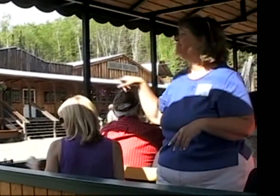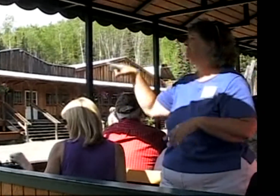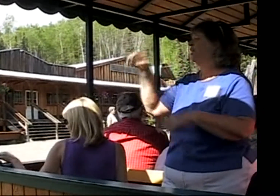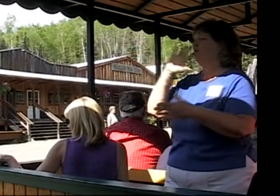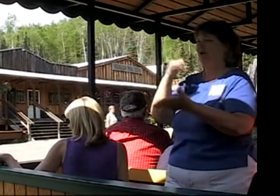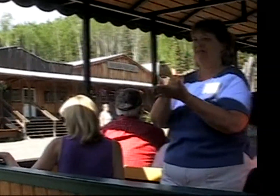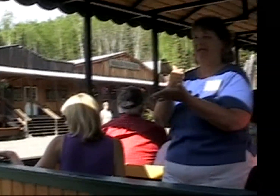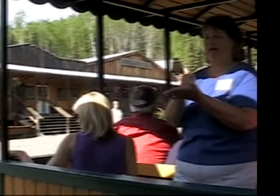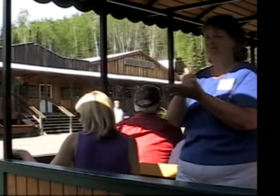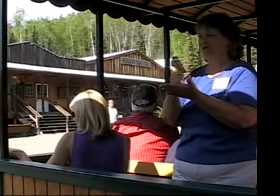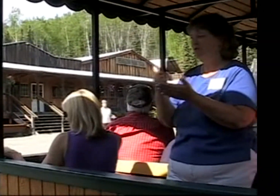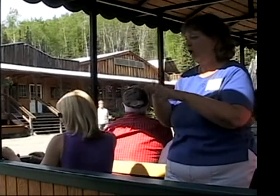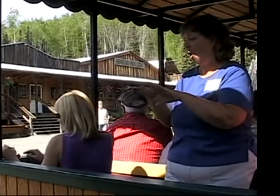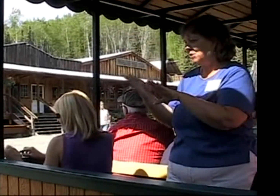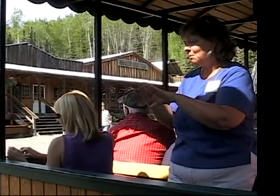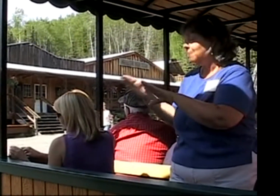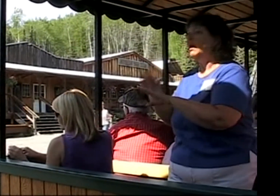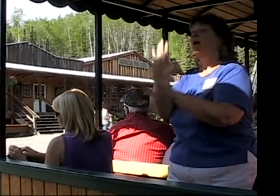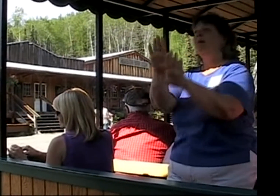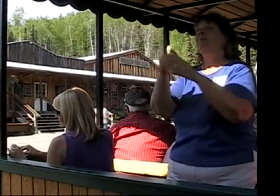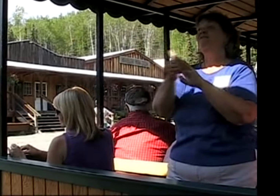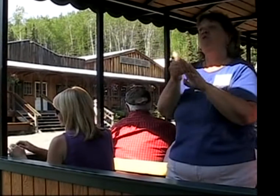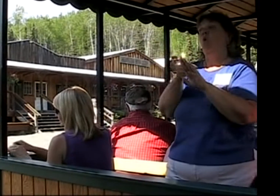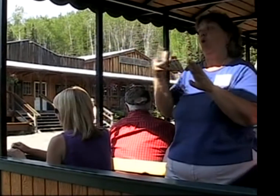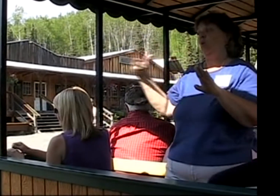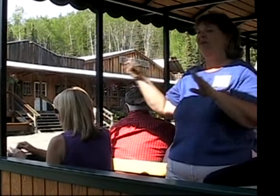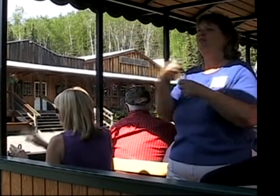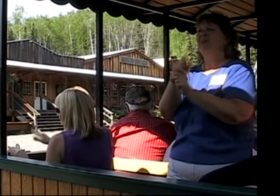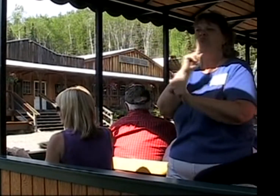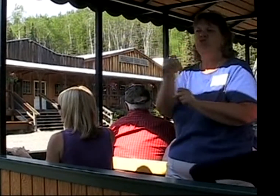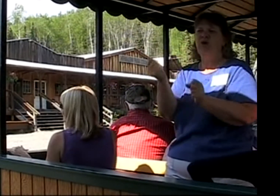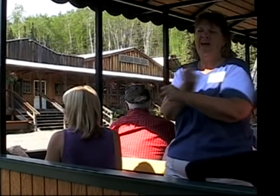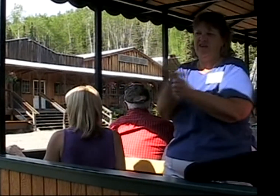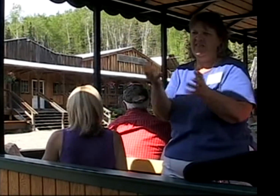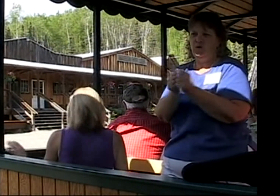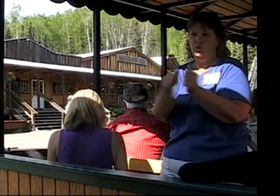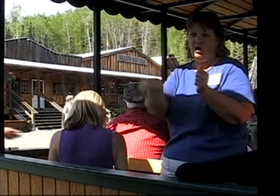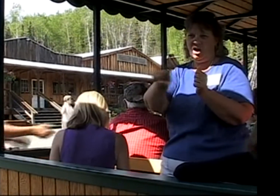the train. Before you come off, just make sure that you have everything with you, and then follow